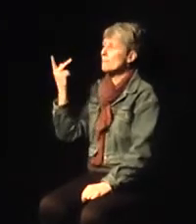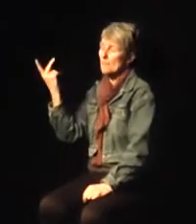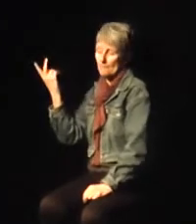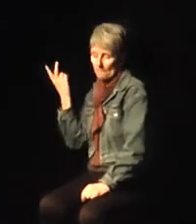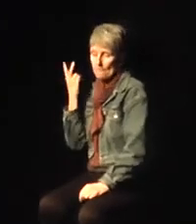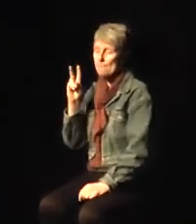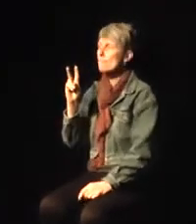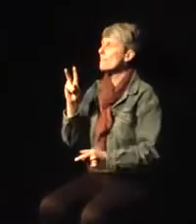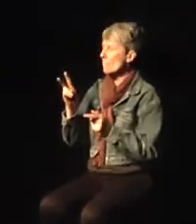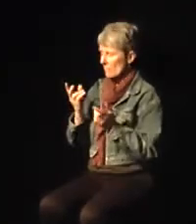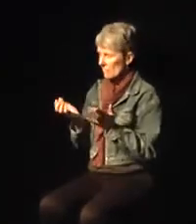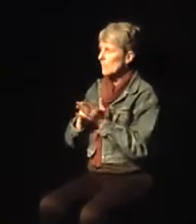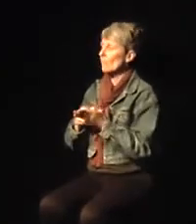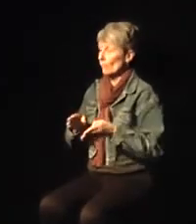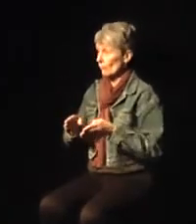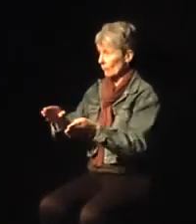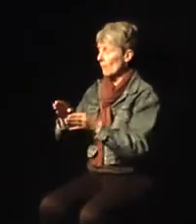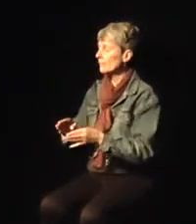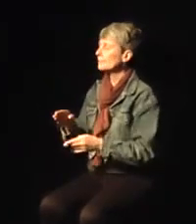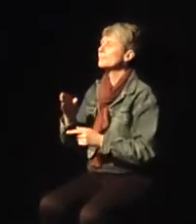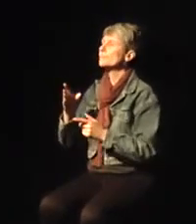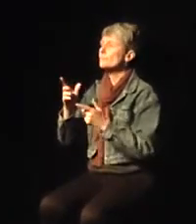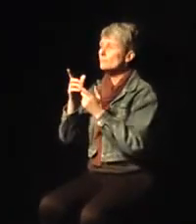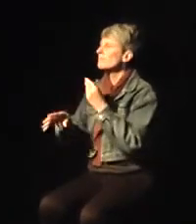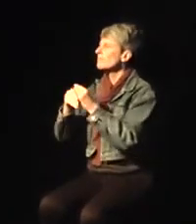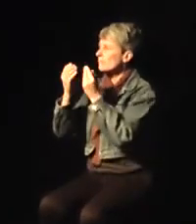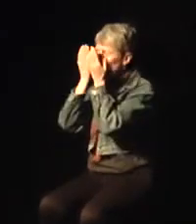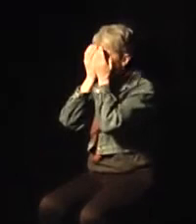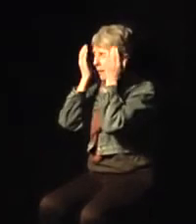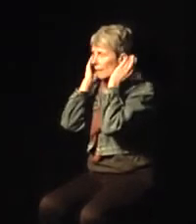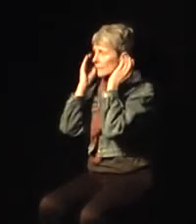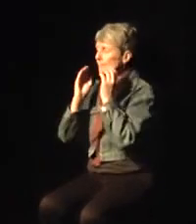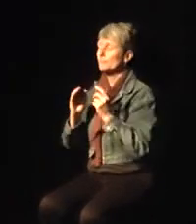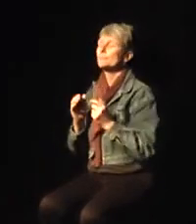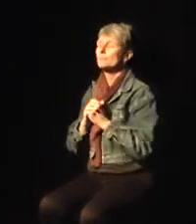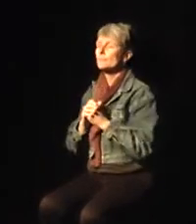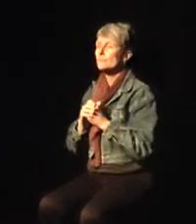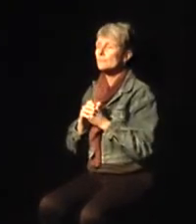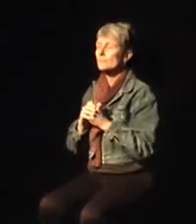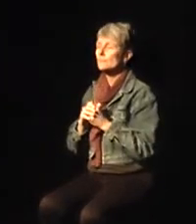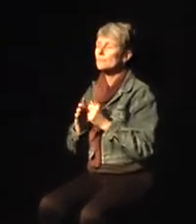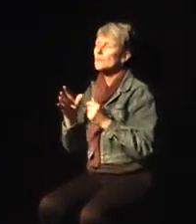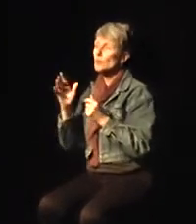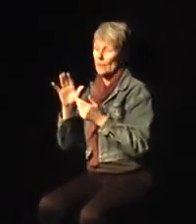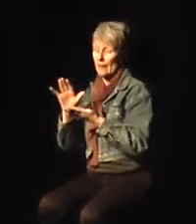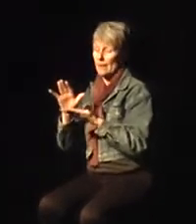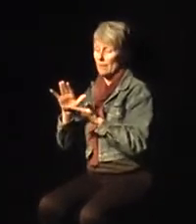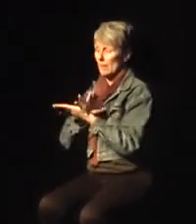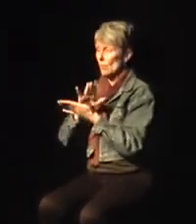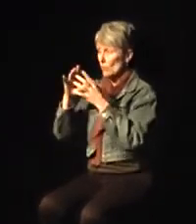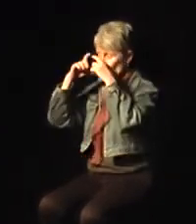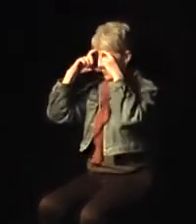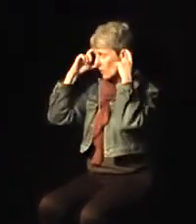the walkway, and this time he wants me to try doing it with a blindfold on. It makes a papery sound as he places it over my eyes